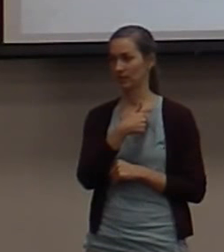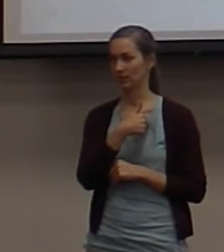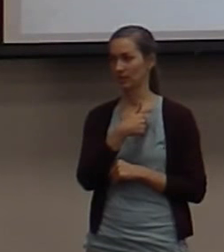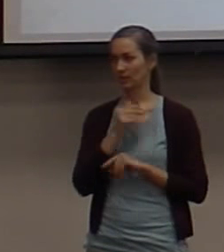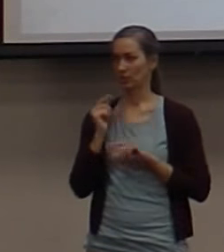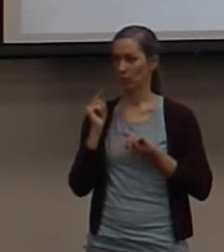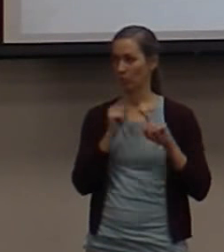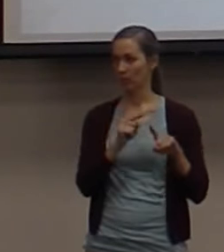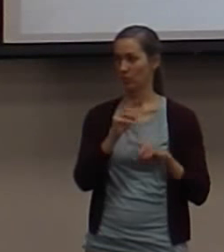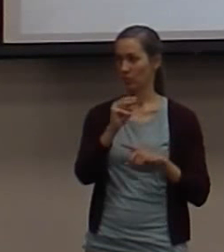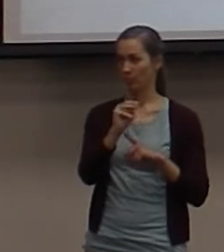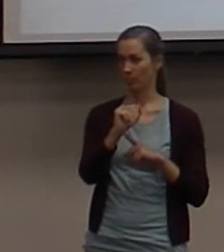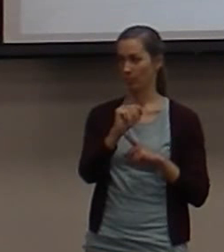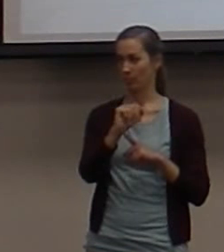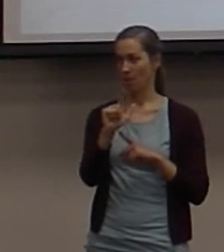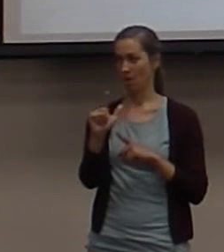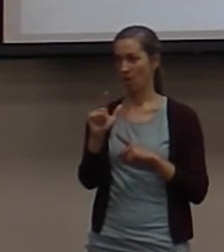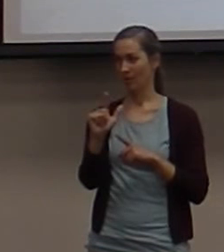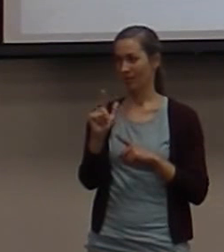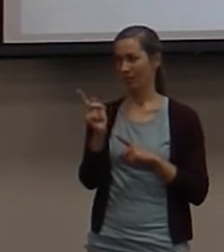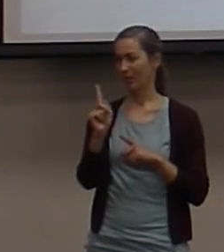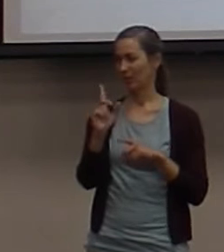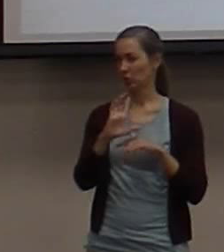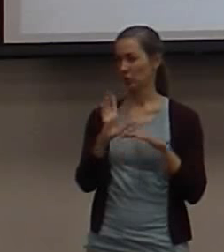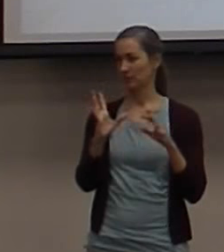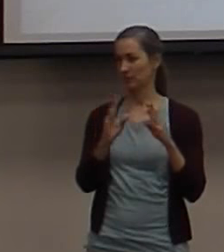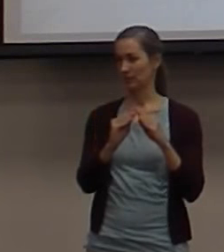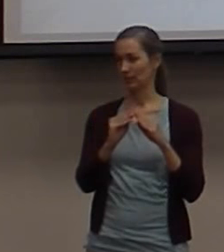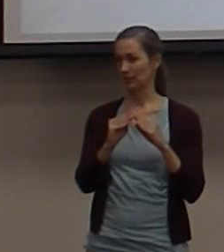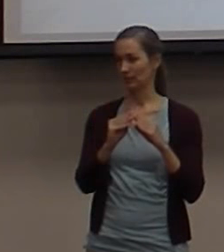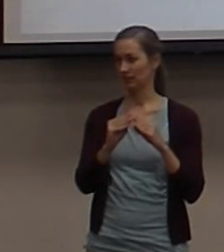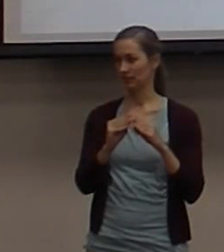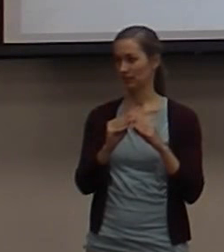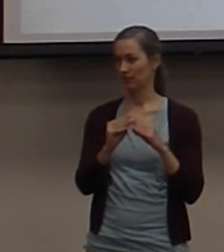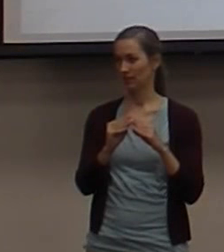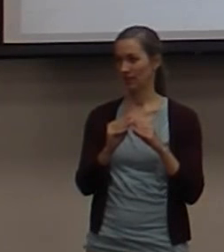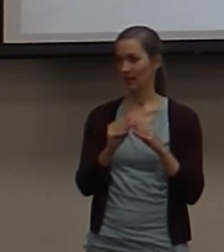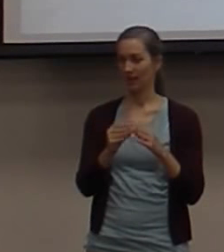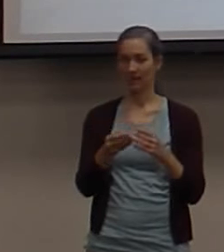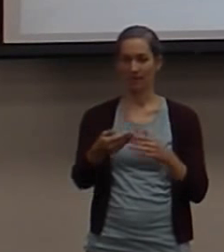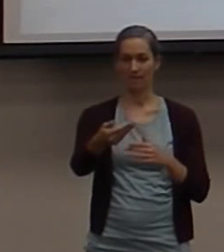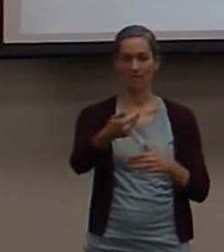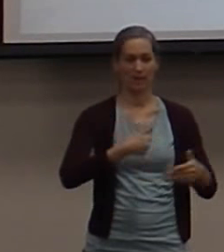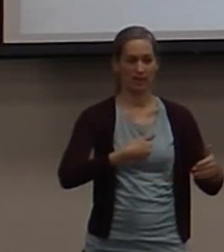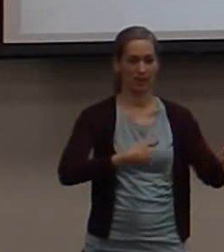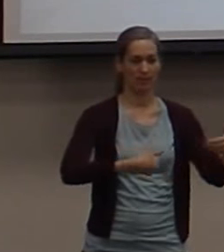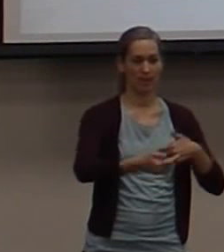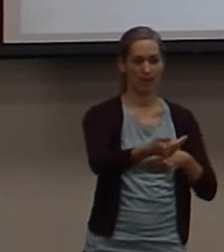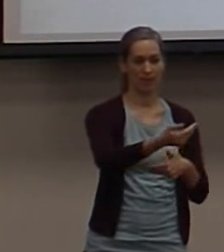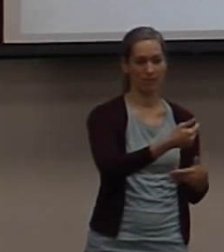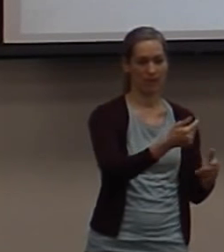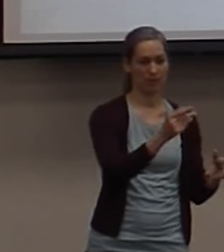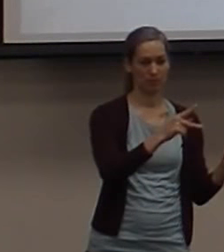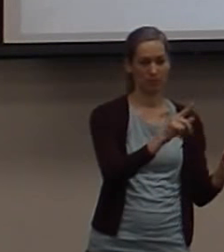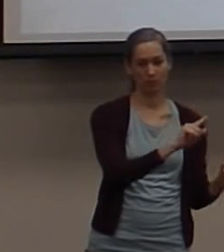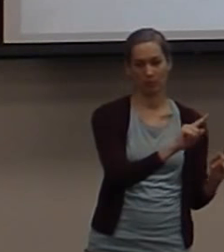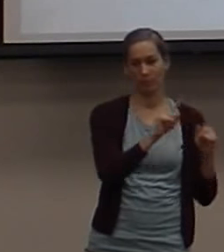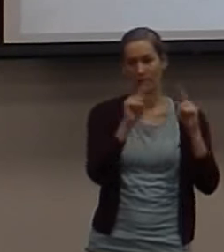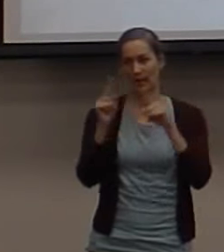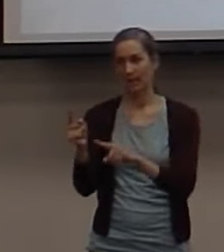mall where that church is meeting, and they had brought in everybody they could find to have a